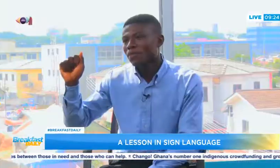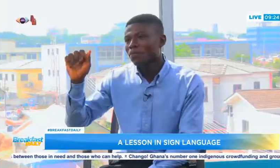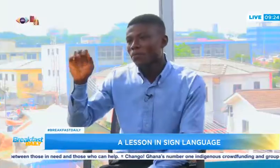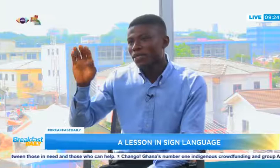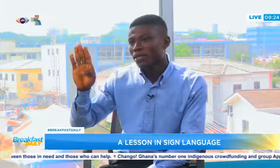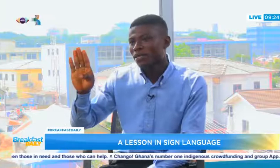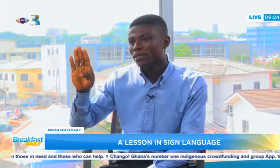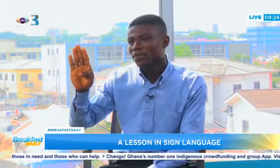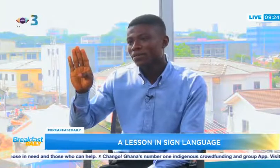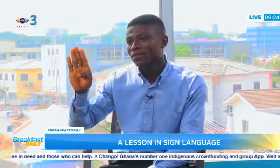B,